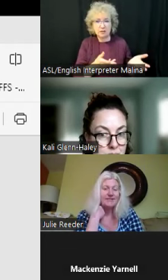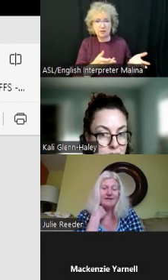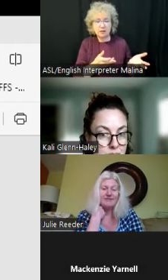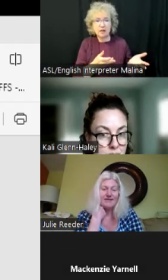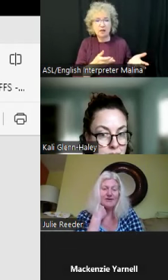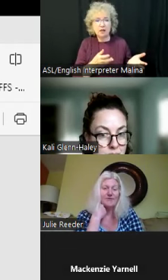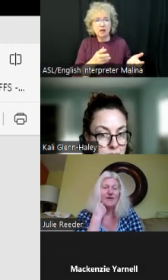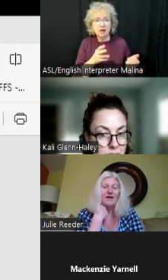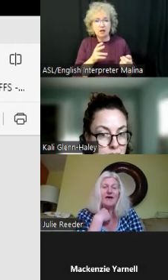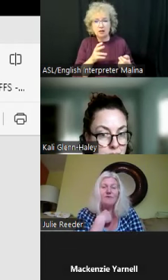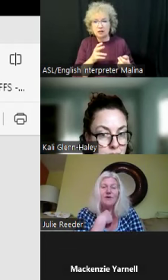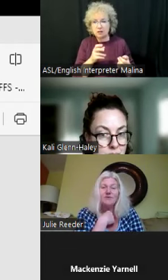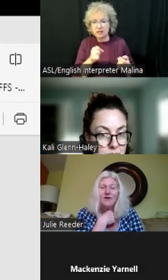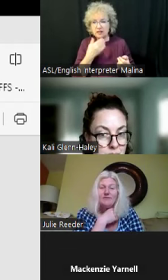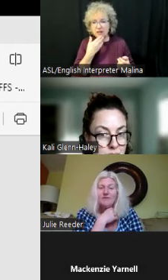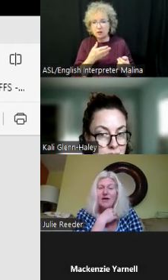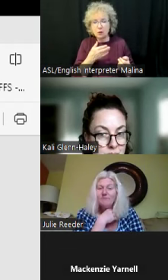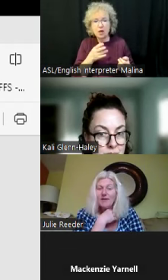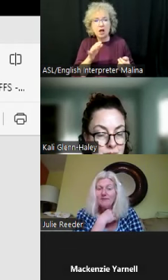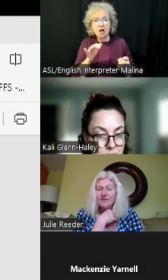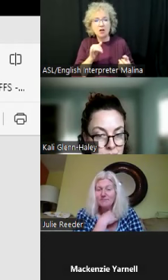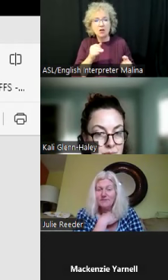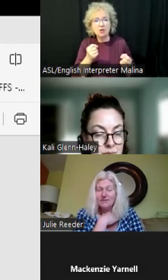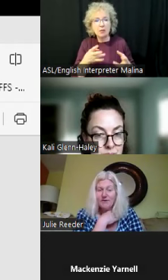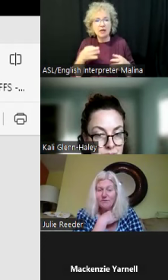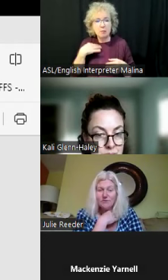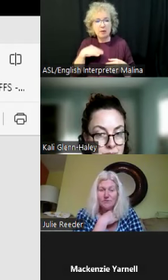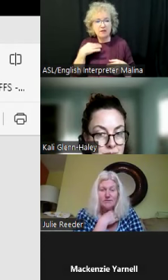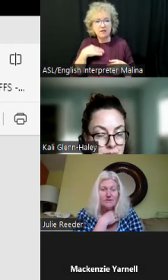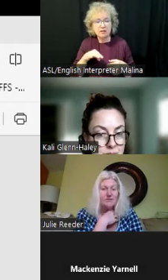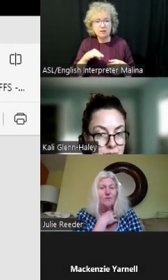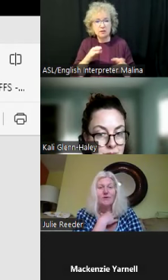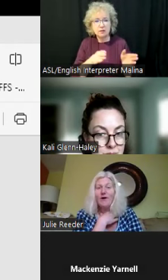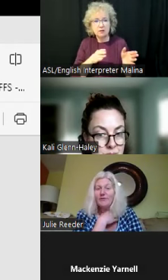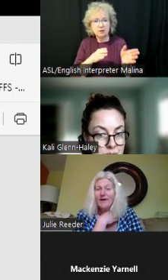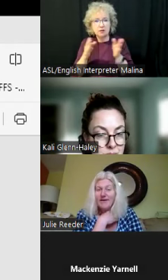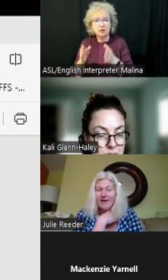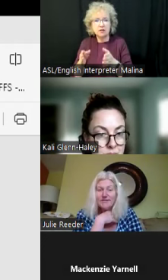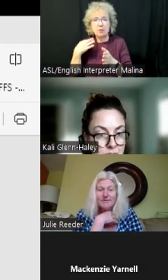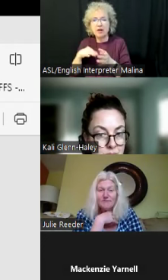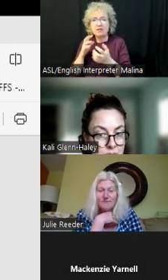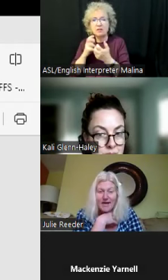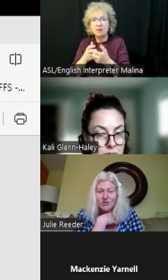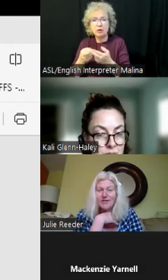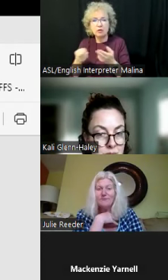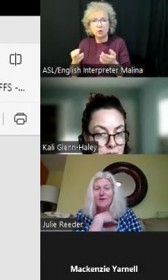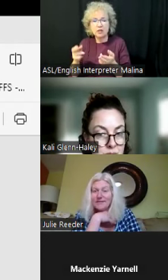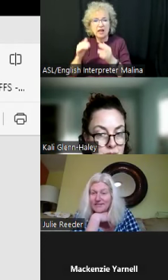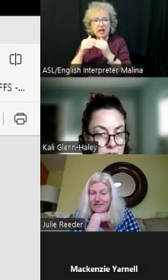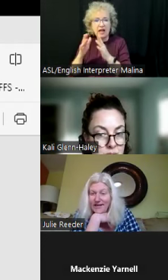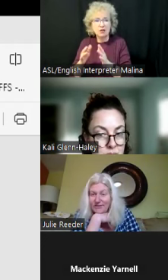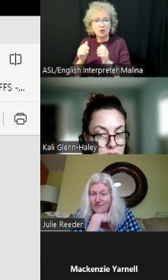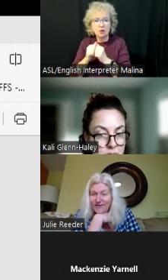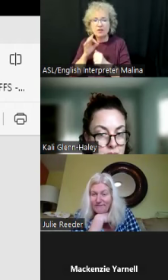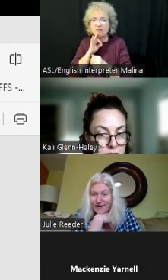a lot. Yeah, thank you. We also have a lot of benefits, specific resources. So, you know, all about housing with a fact sheet. What